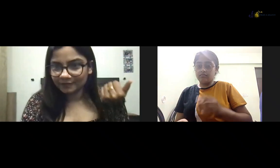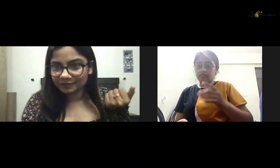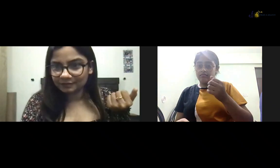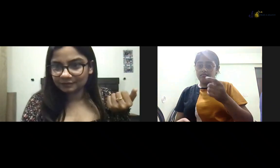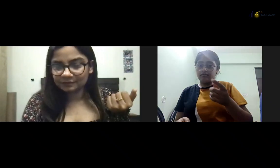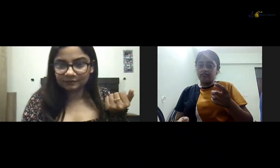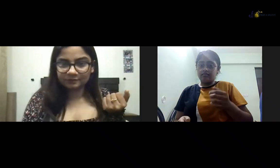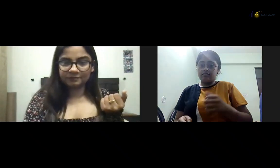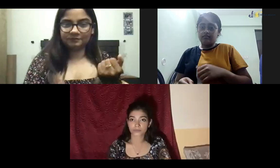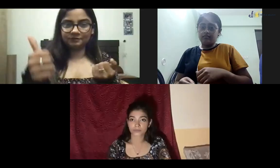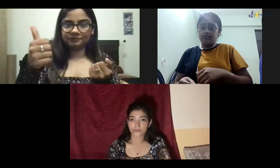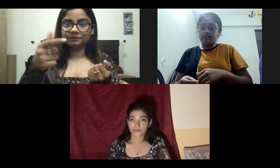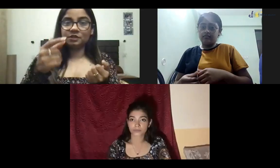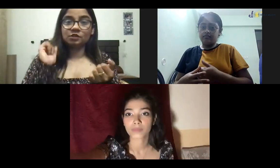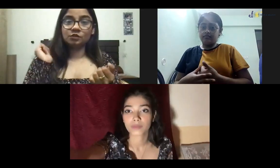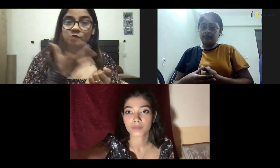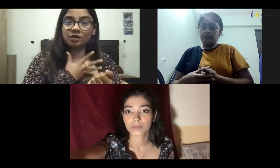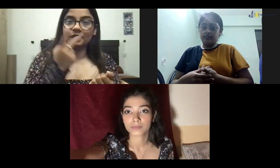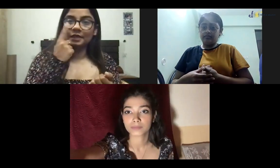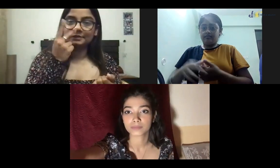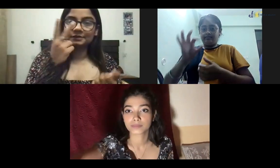Yes, we have Shweta.